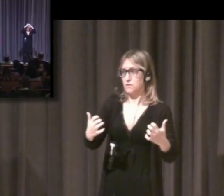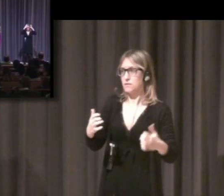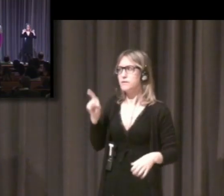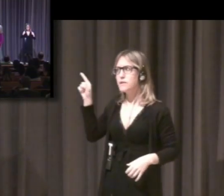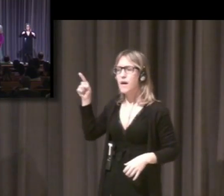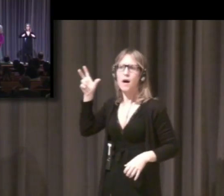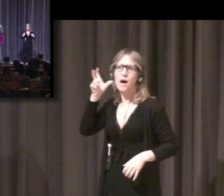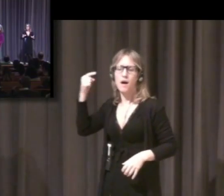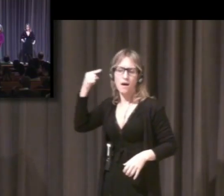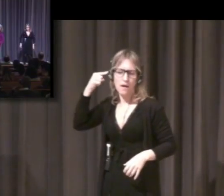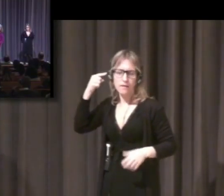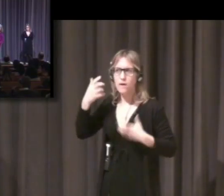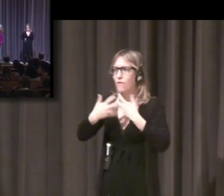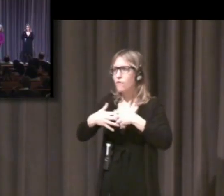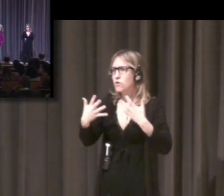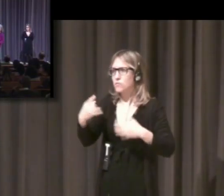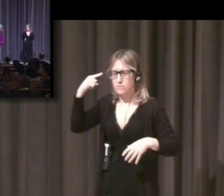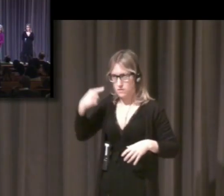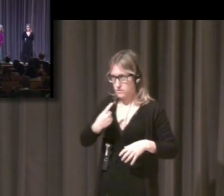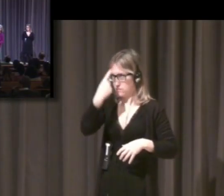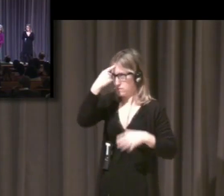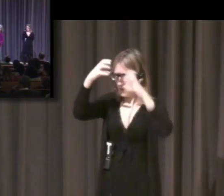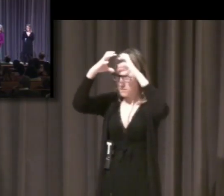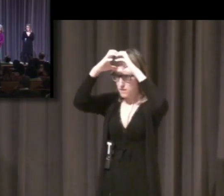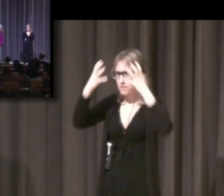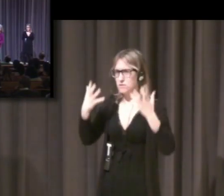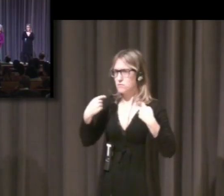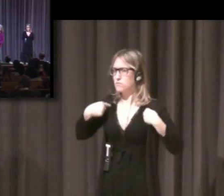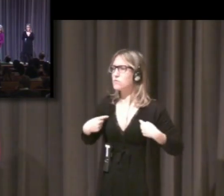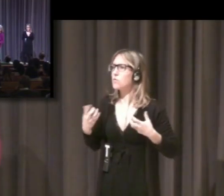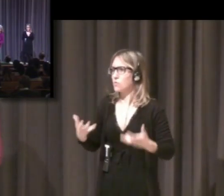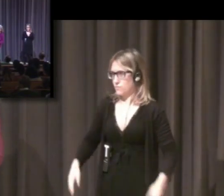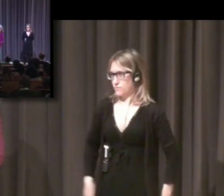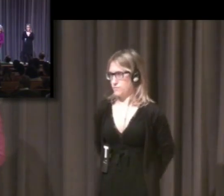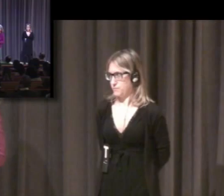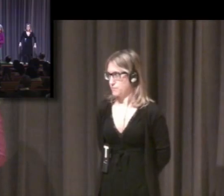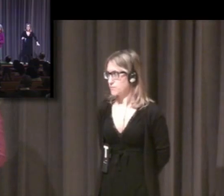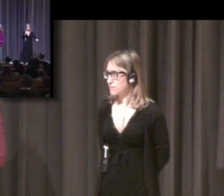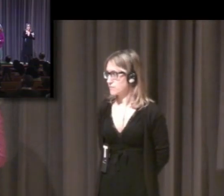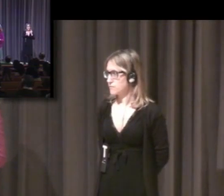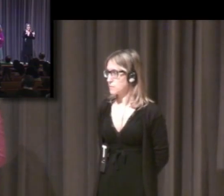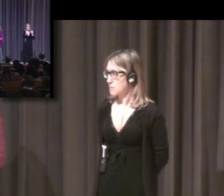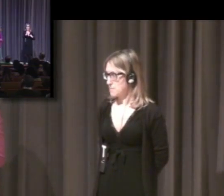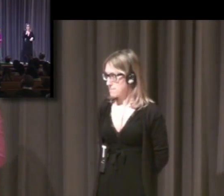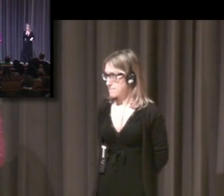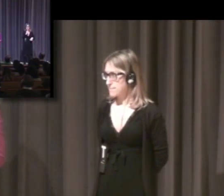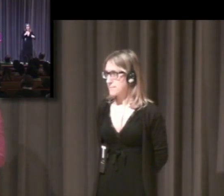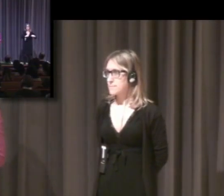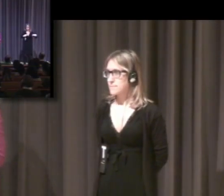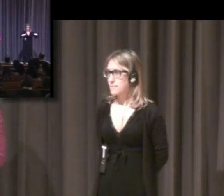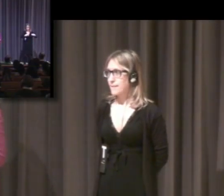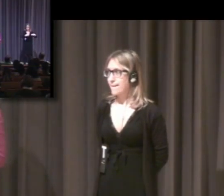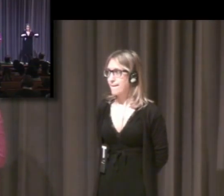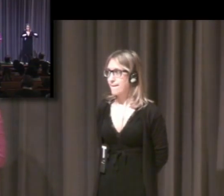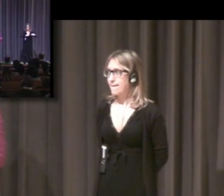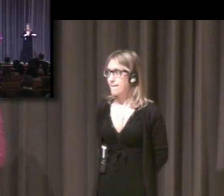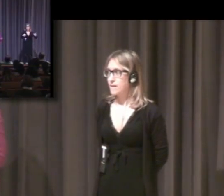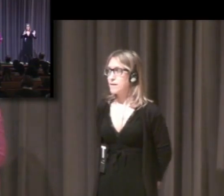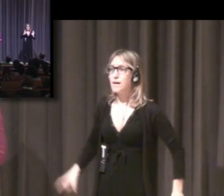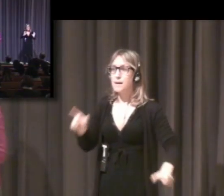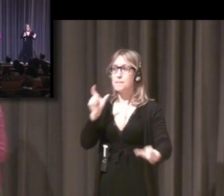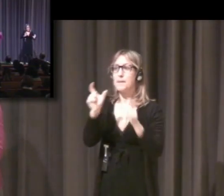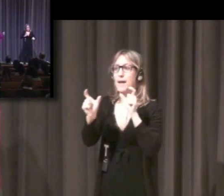And the words that she's saying are across the bottom, but unfortunately, you won't